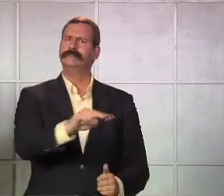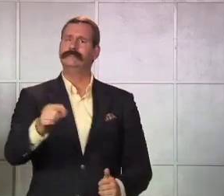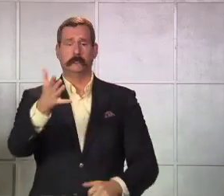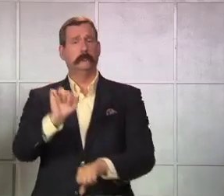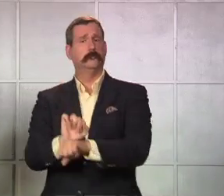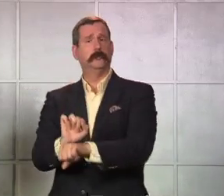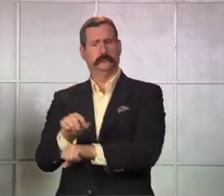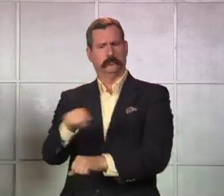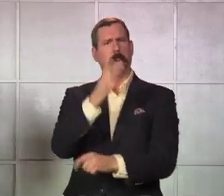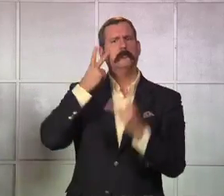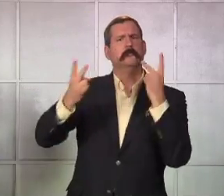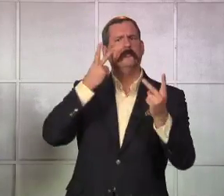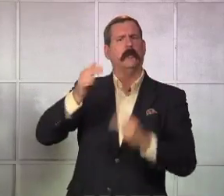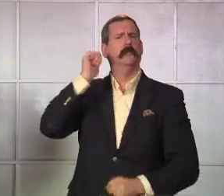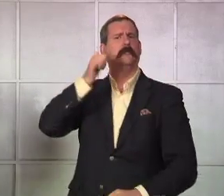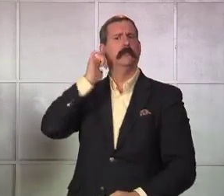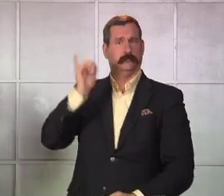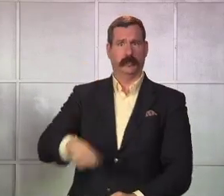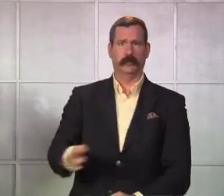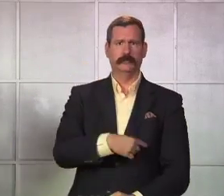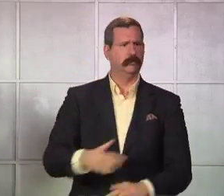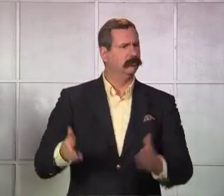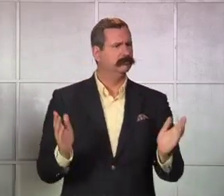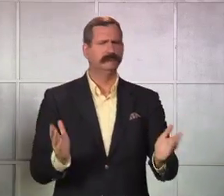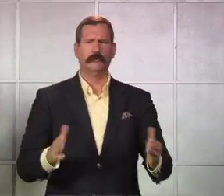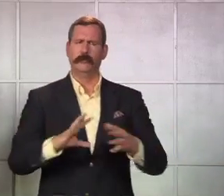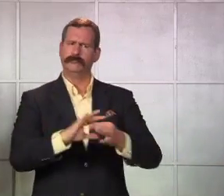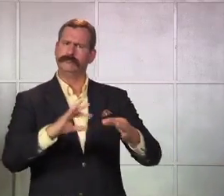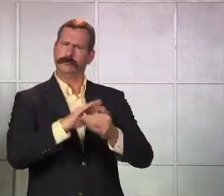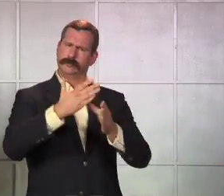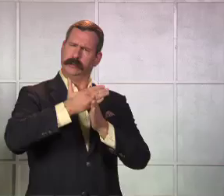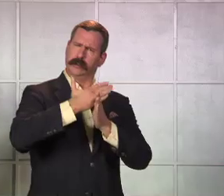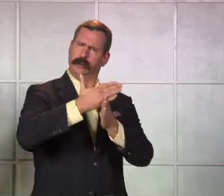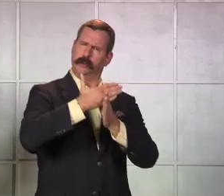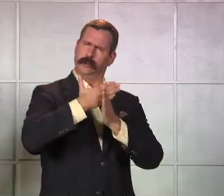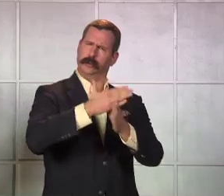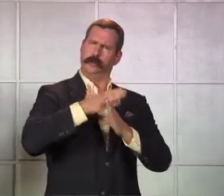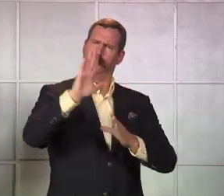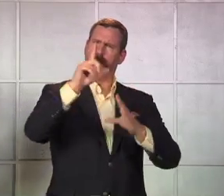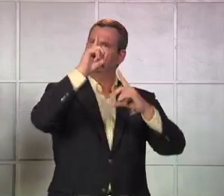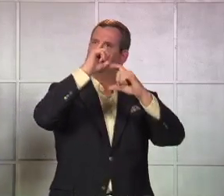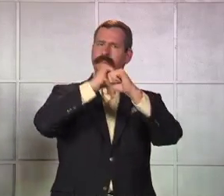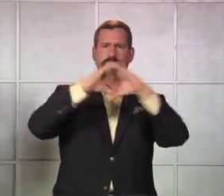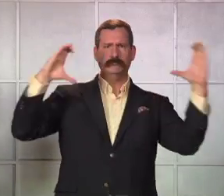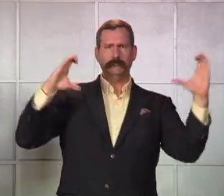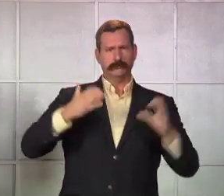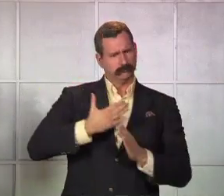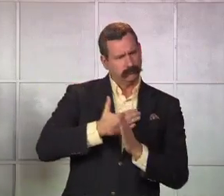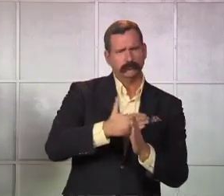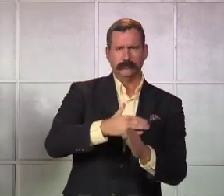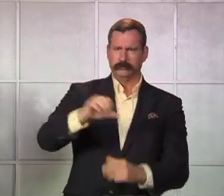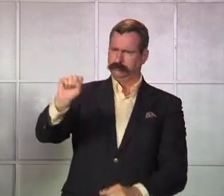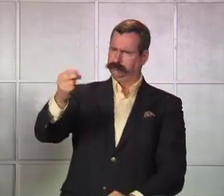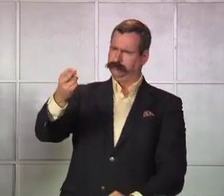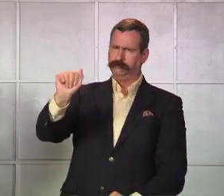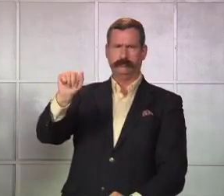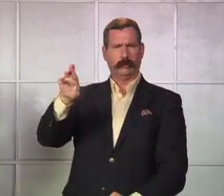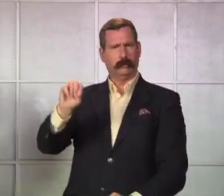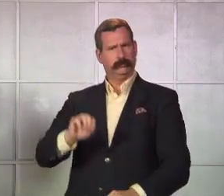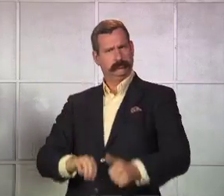day. You share things that happen in your life with each other. You are open and share your hopes and dreams